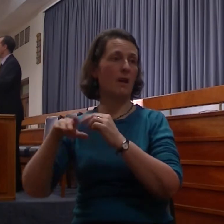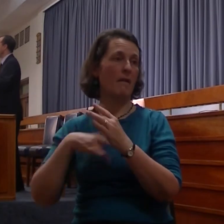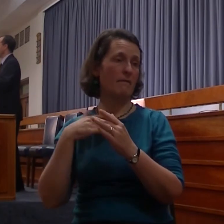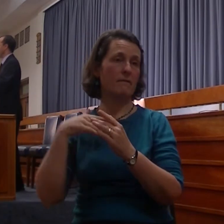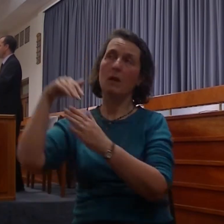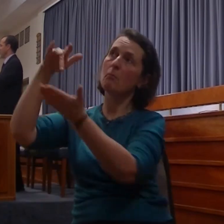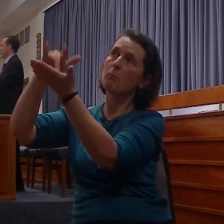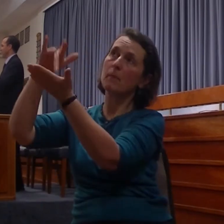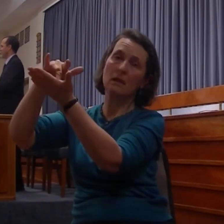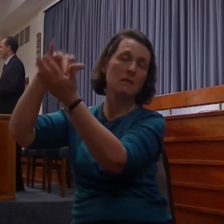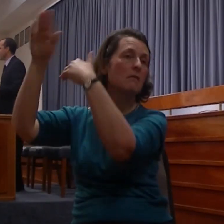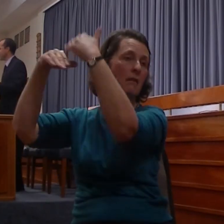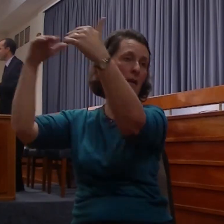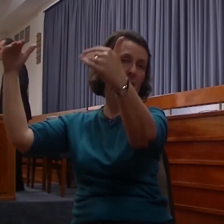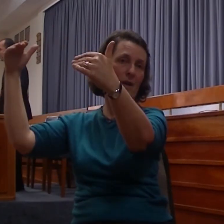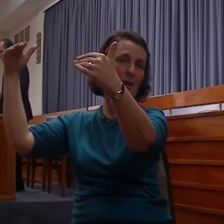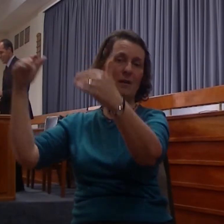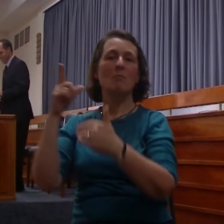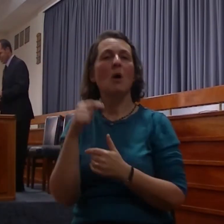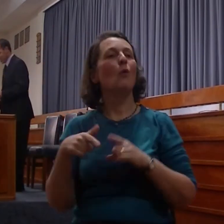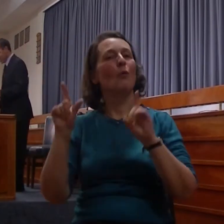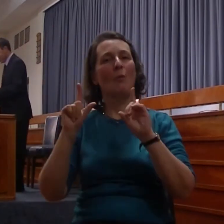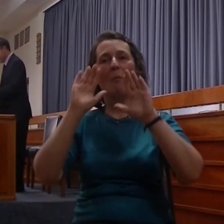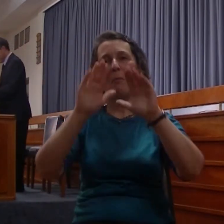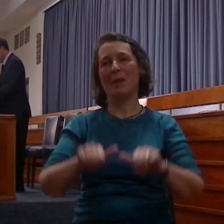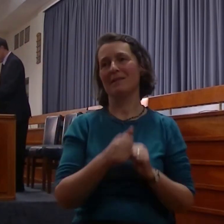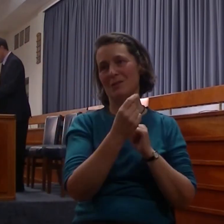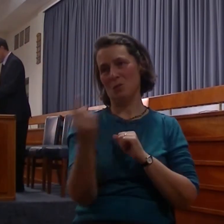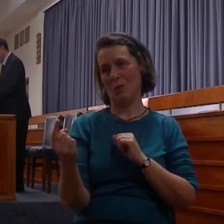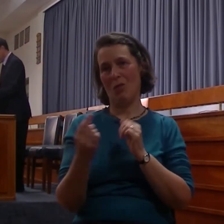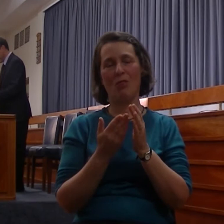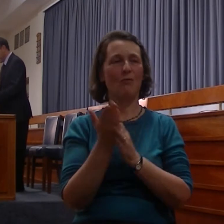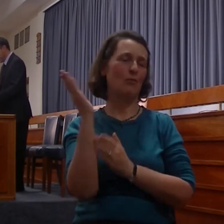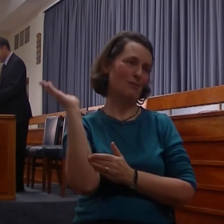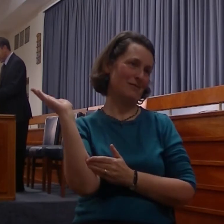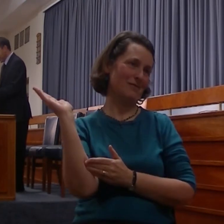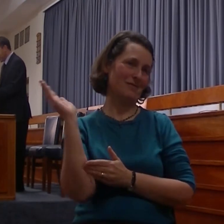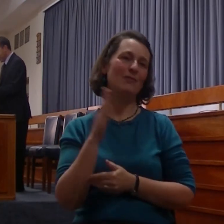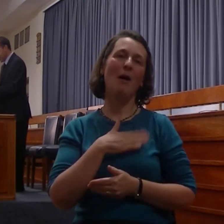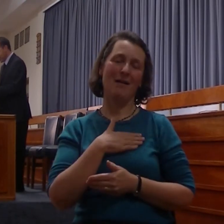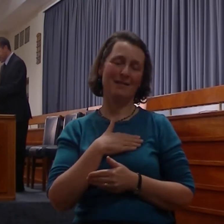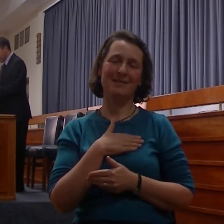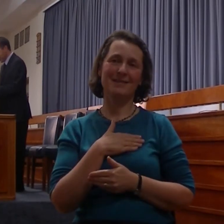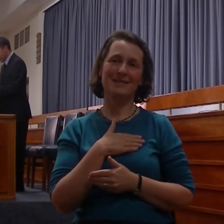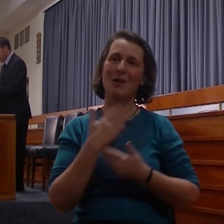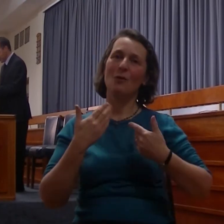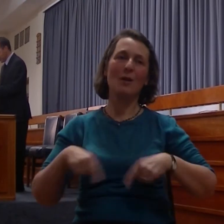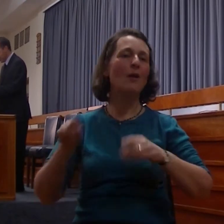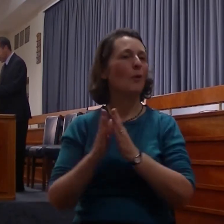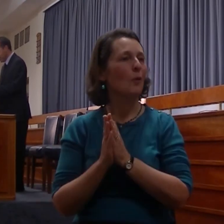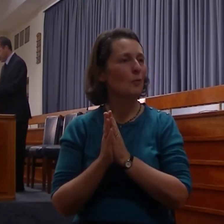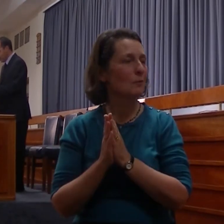eat of the tree of life, which is in the midst of the paradise of God. May the Lord